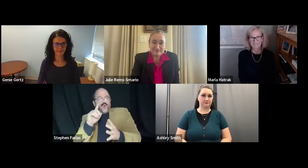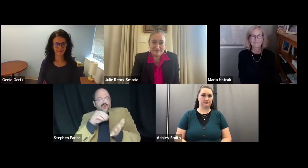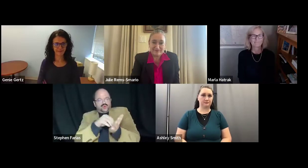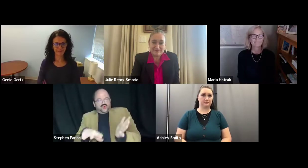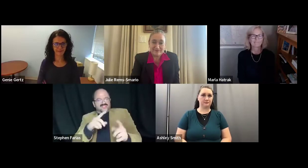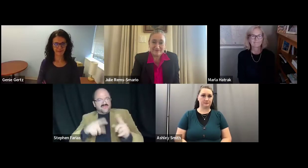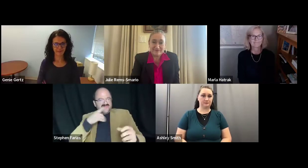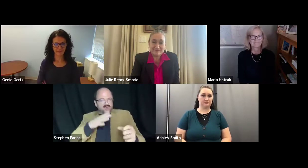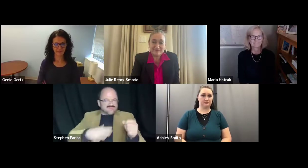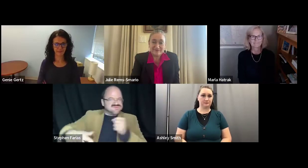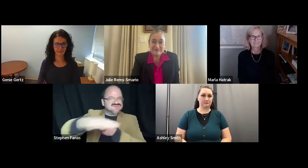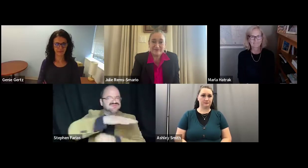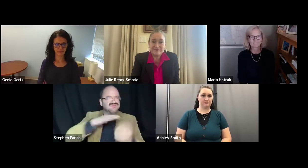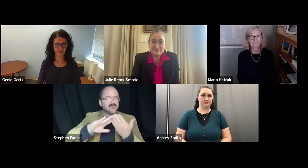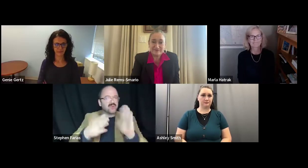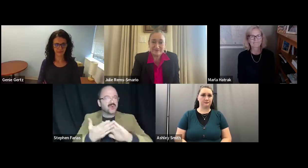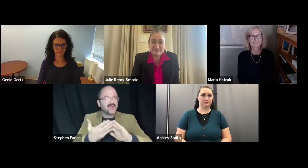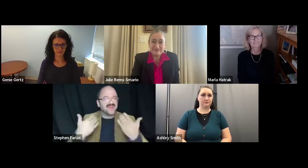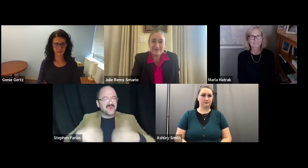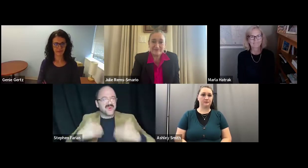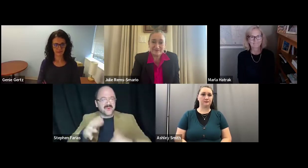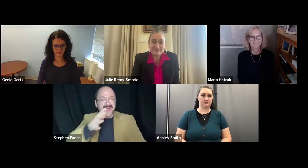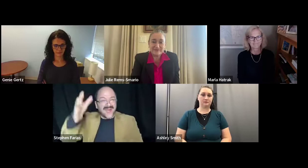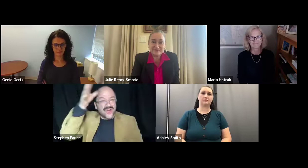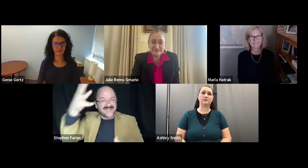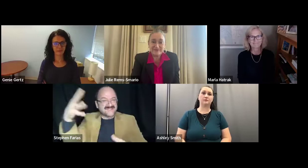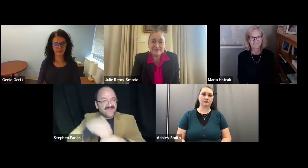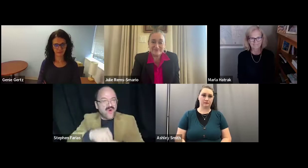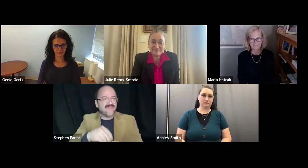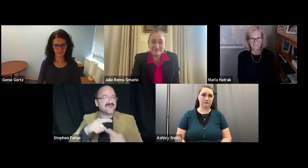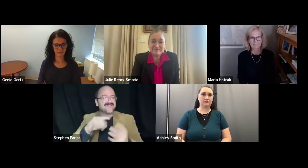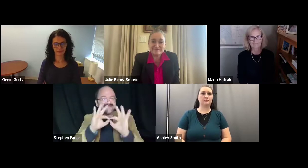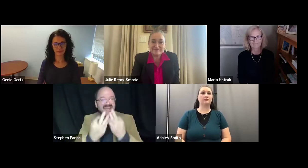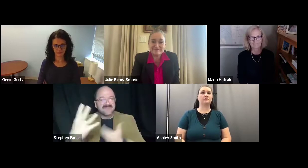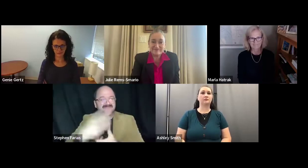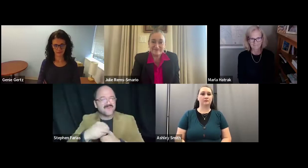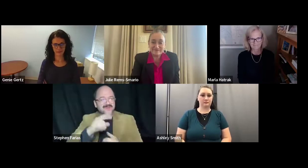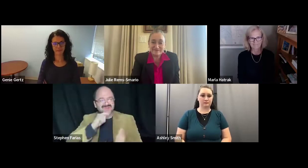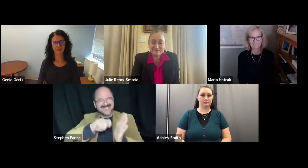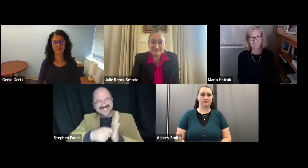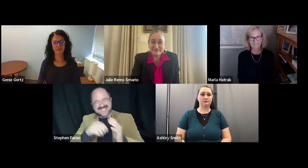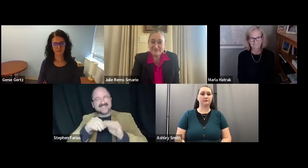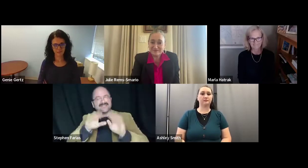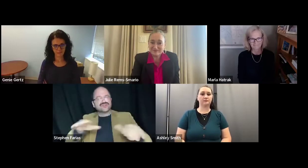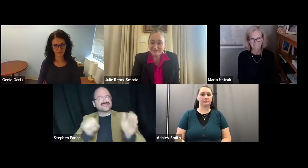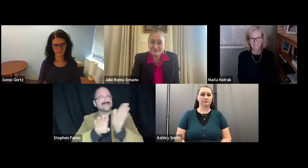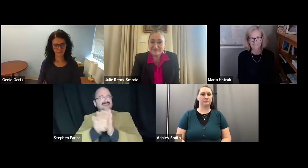those things accumulated together, came together for me to see that this is really an issue that impacts the